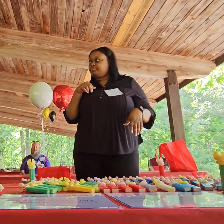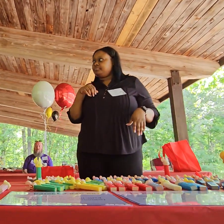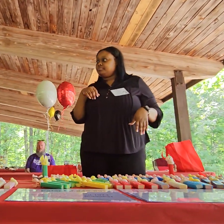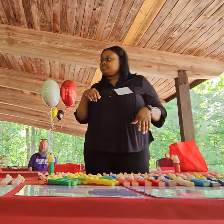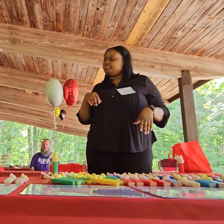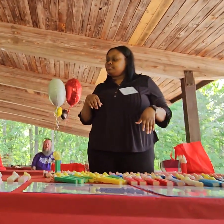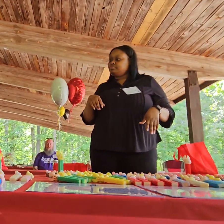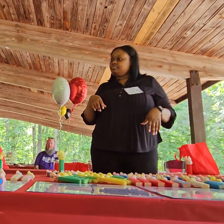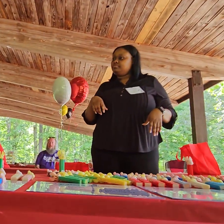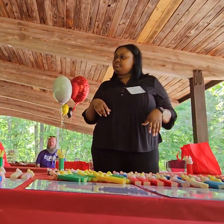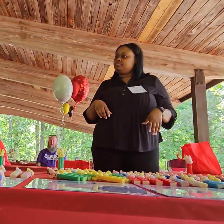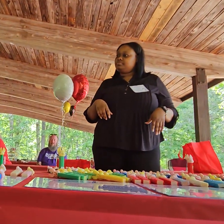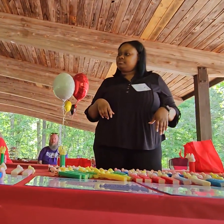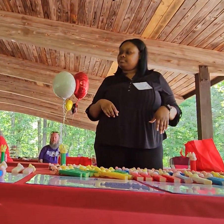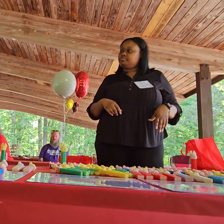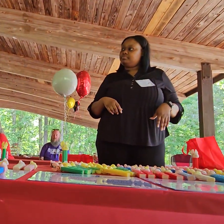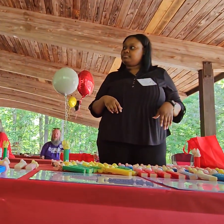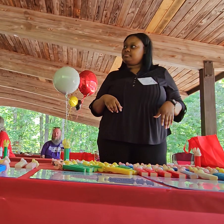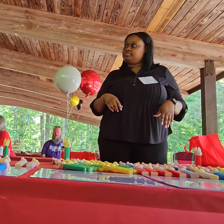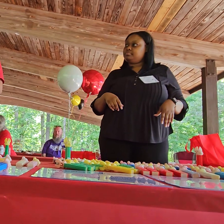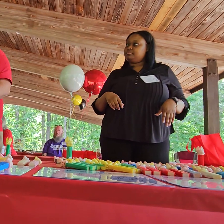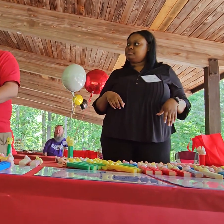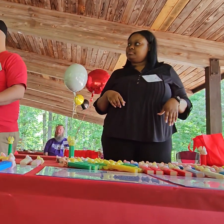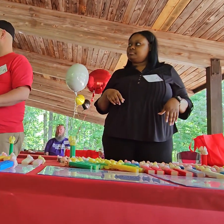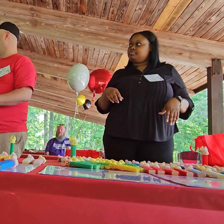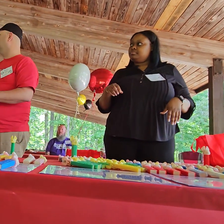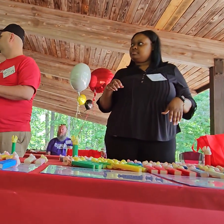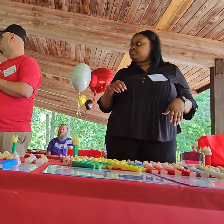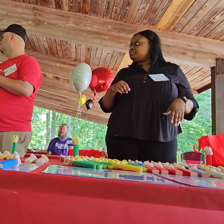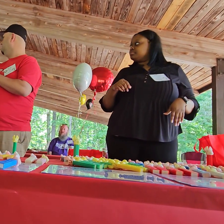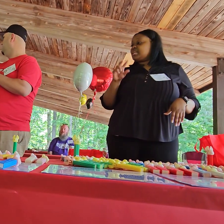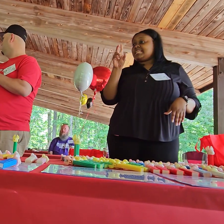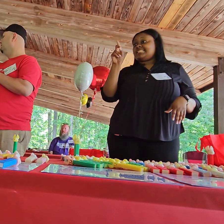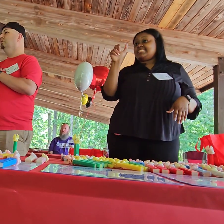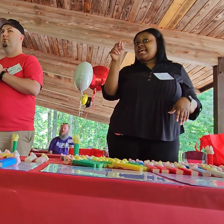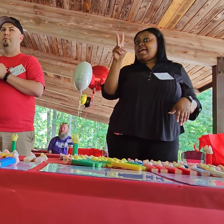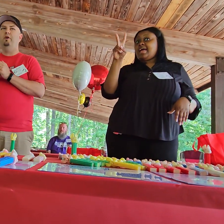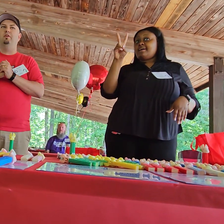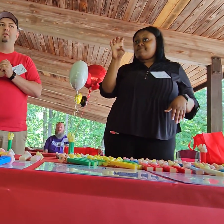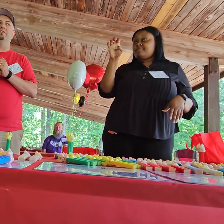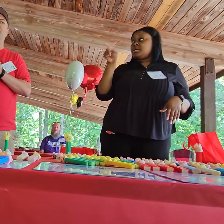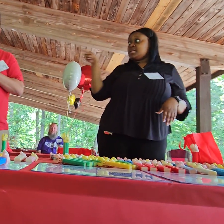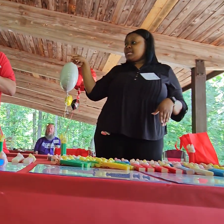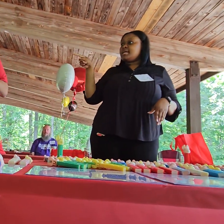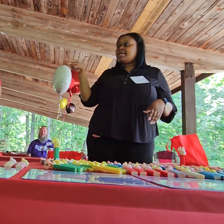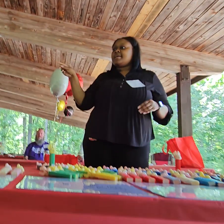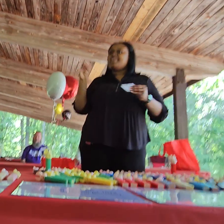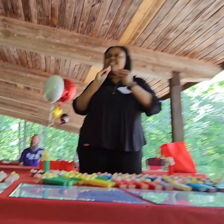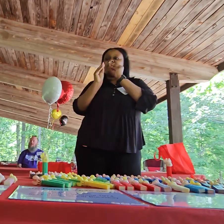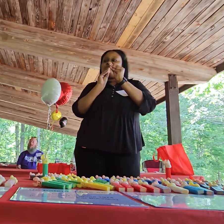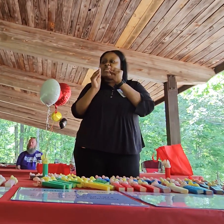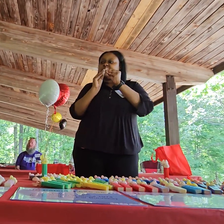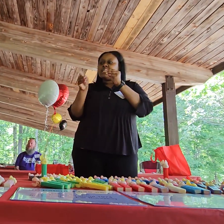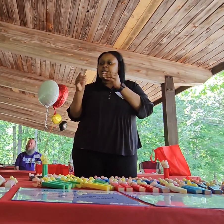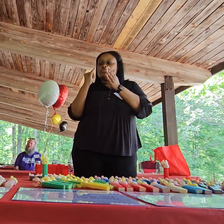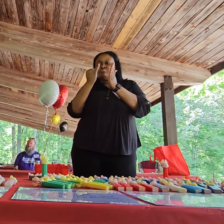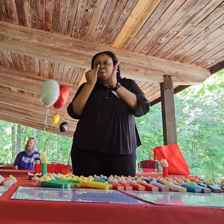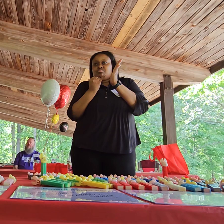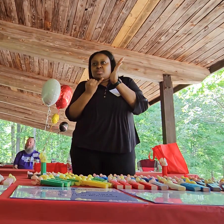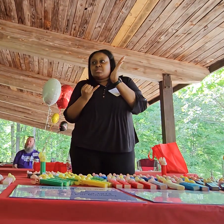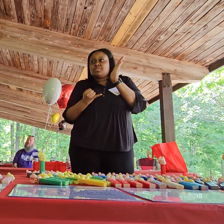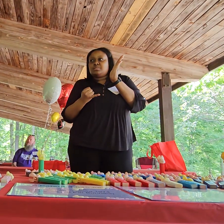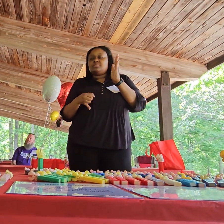of it. Dave repairs dispensers. If you need help repairing things, he's pretty good at